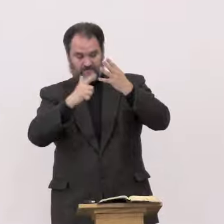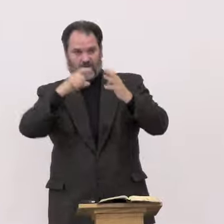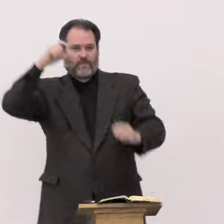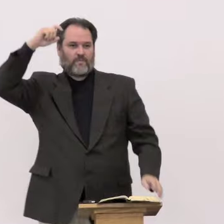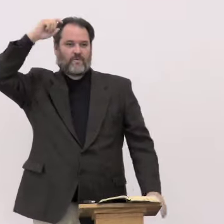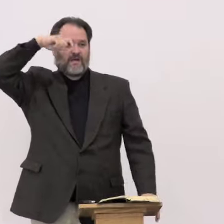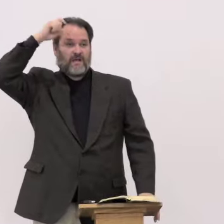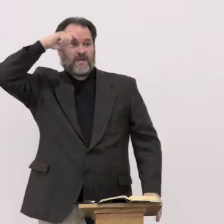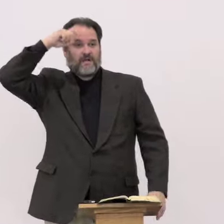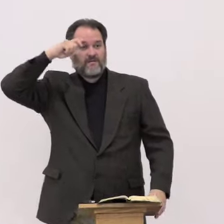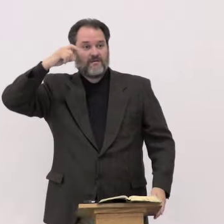just try to be fruitful.